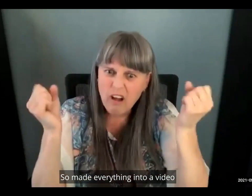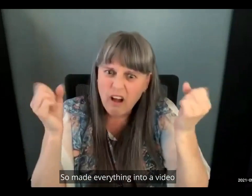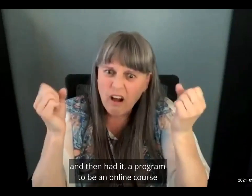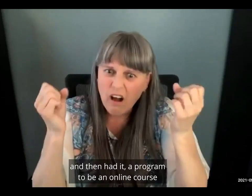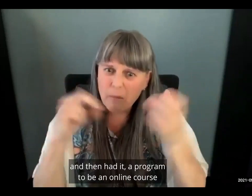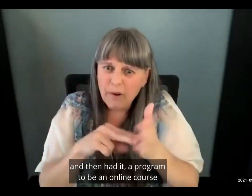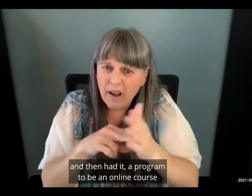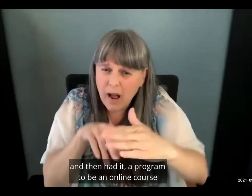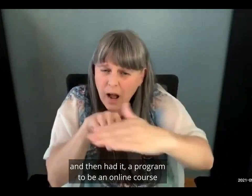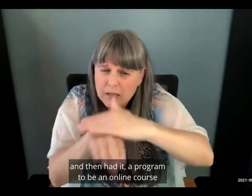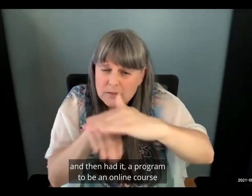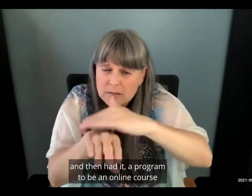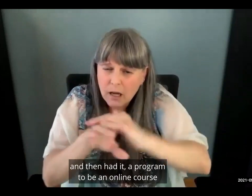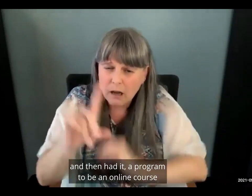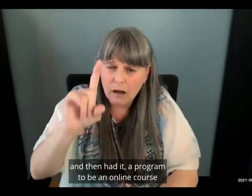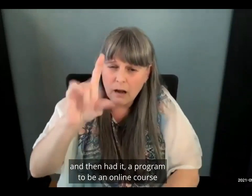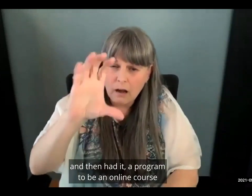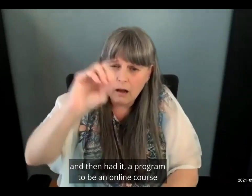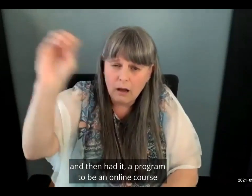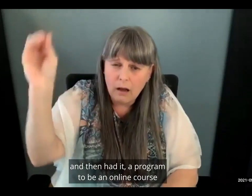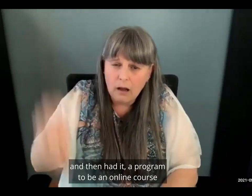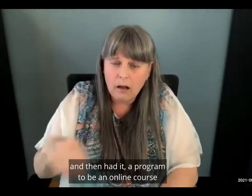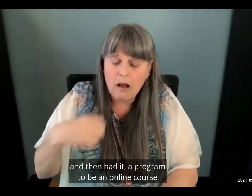video, and then had it